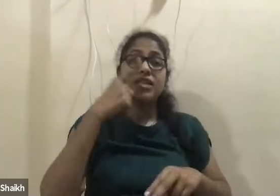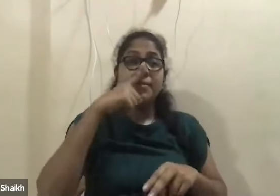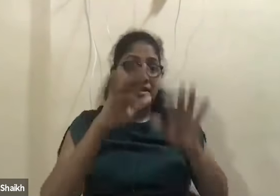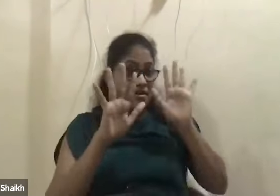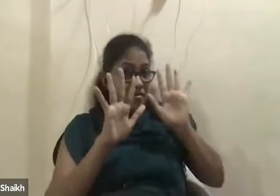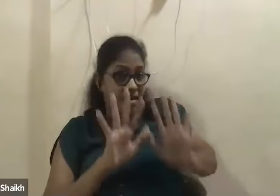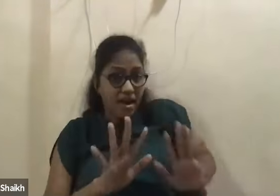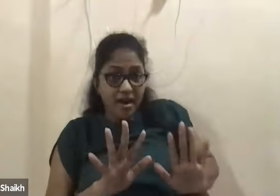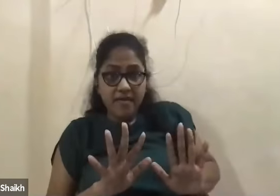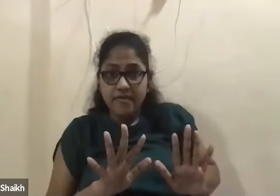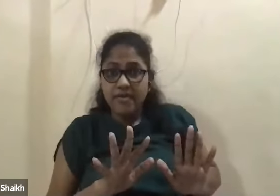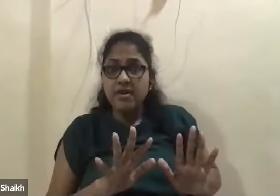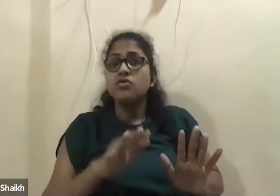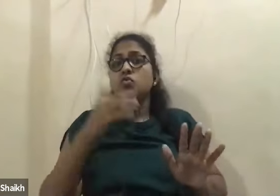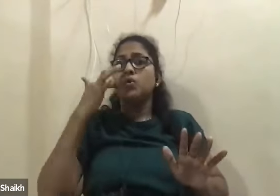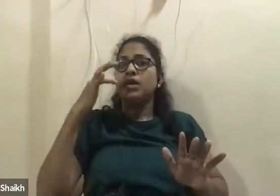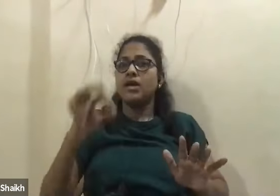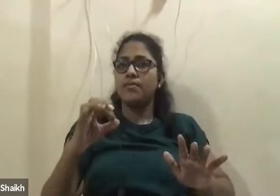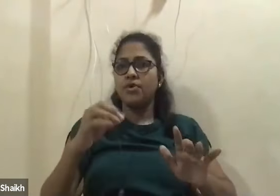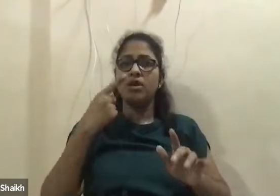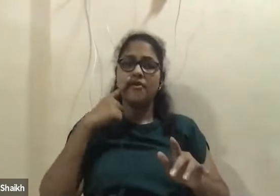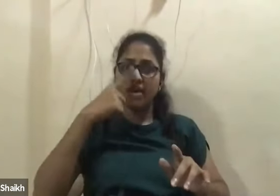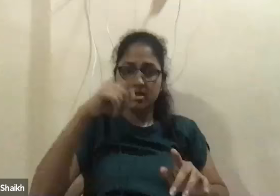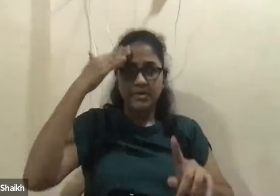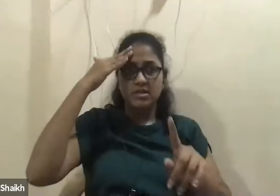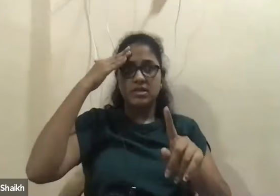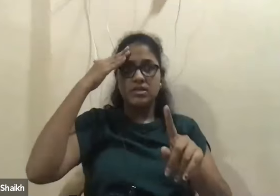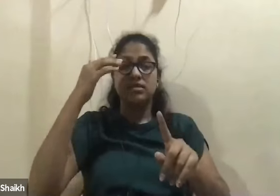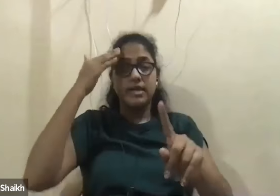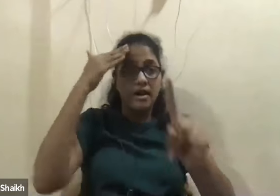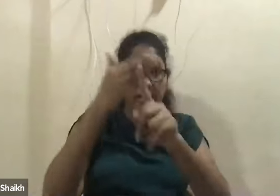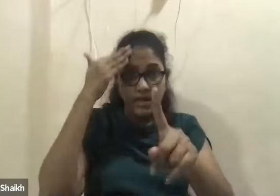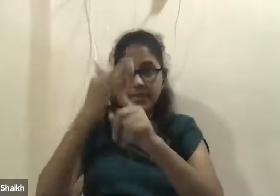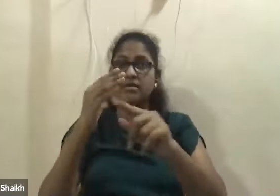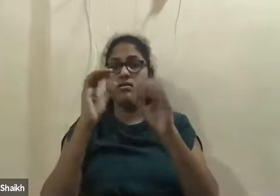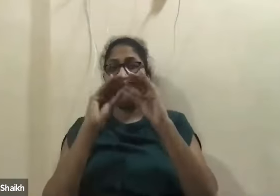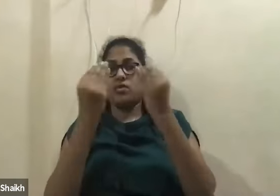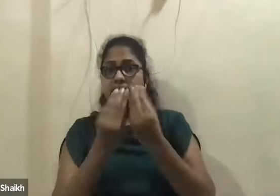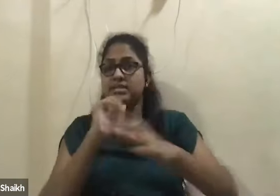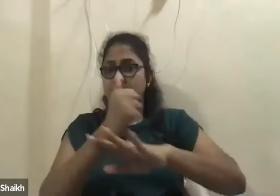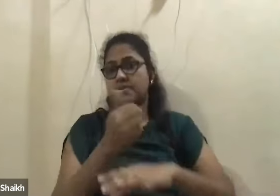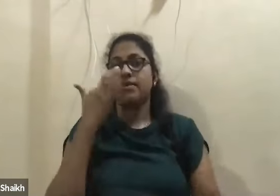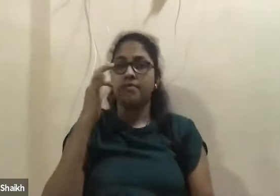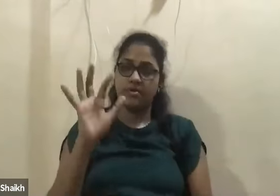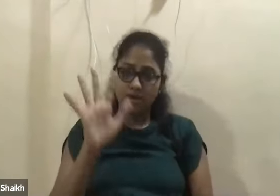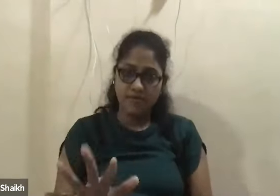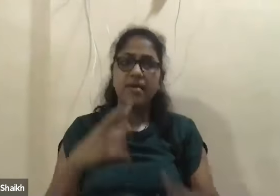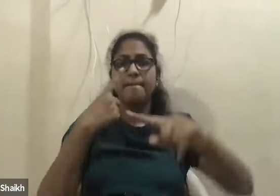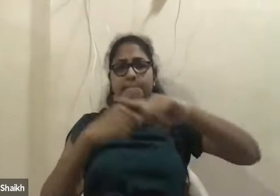of parents will be mandatory, even if another organization is applying. So relative can also apply. A